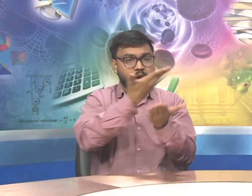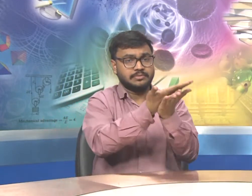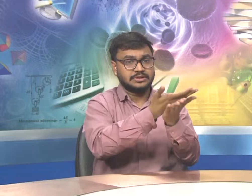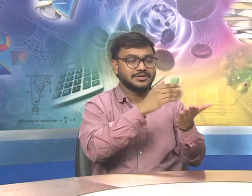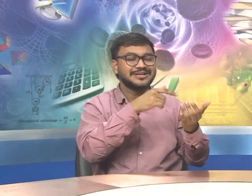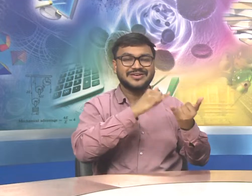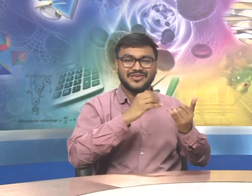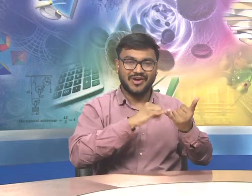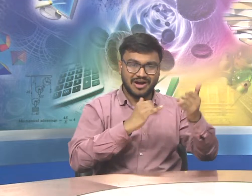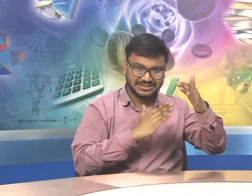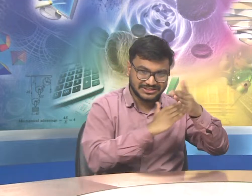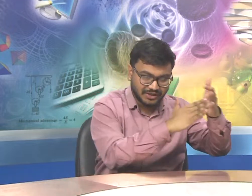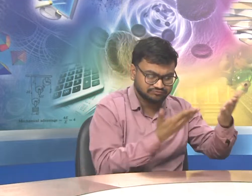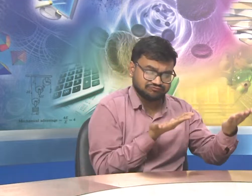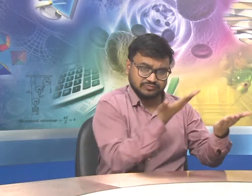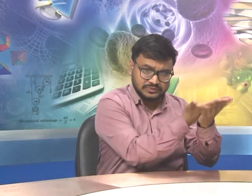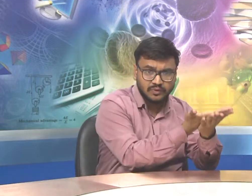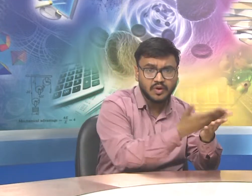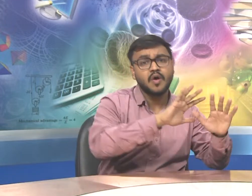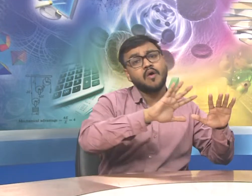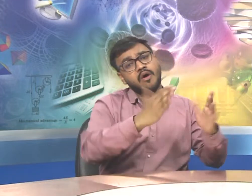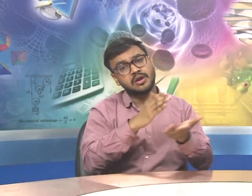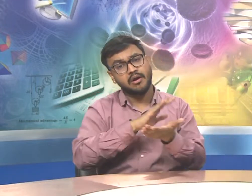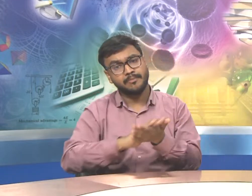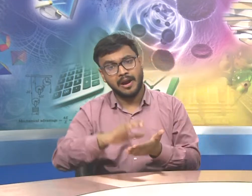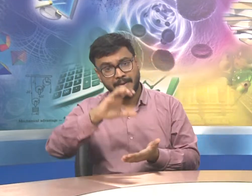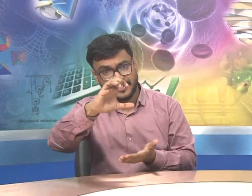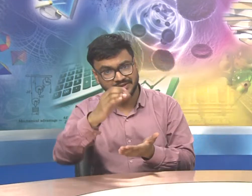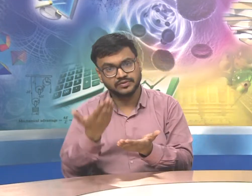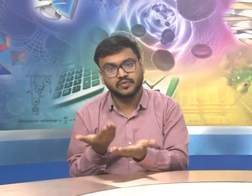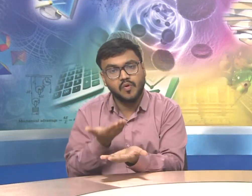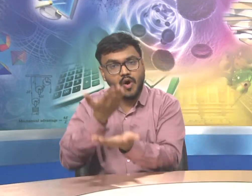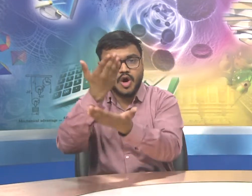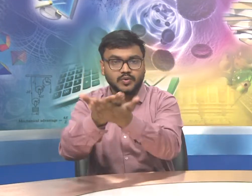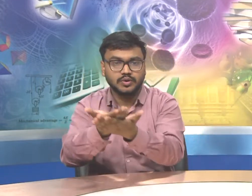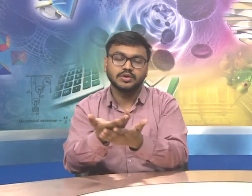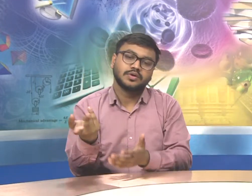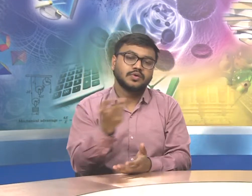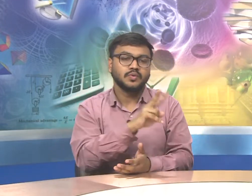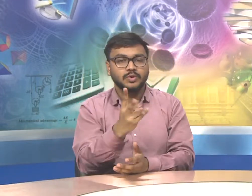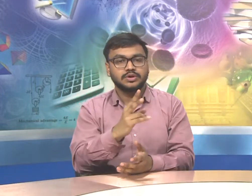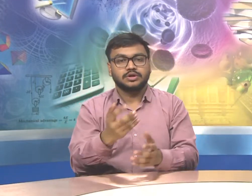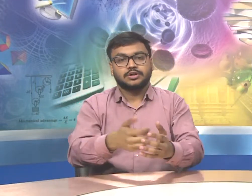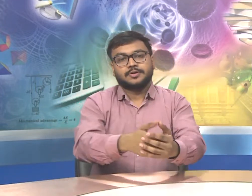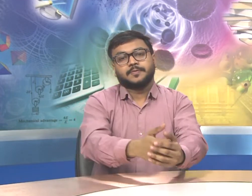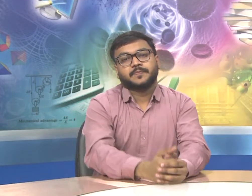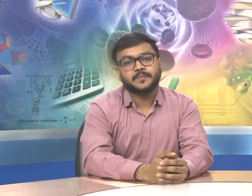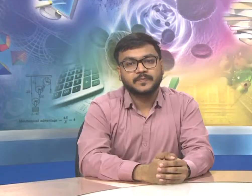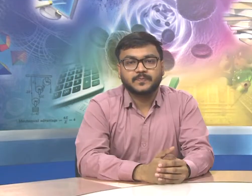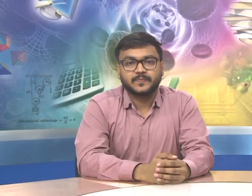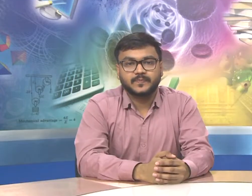may get an opportunity to review a law in another situation also.